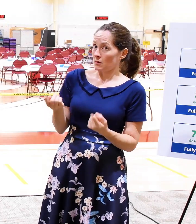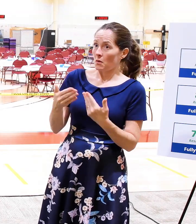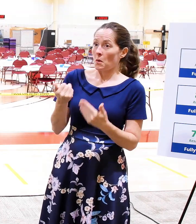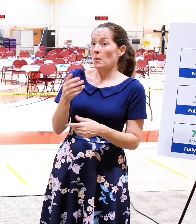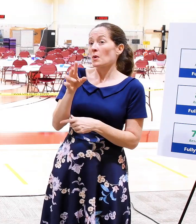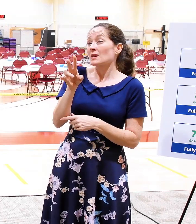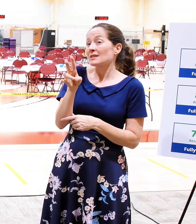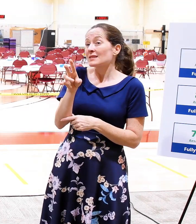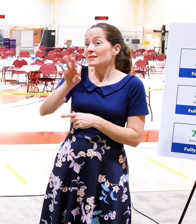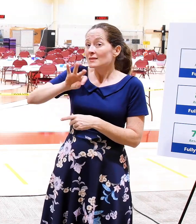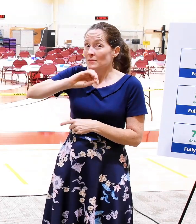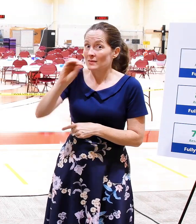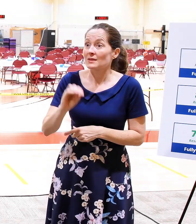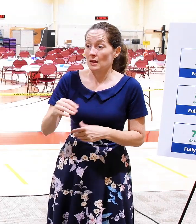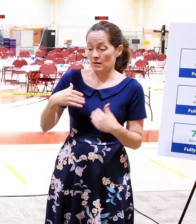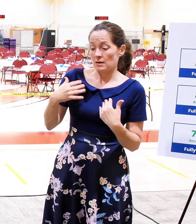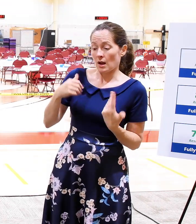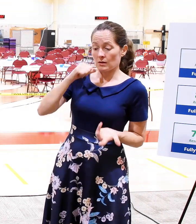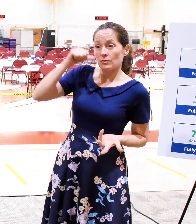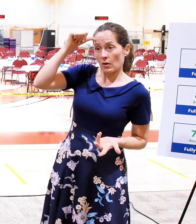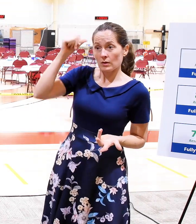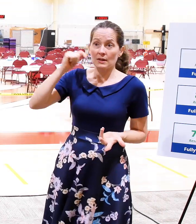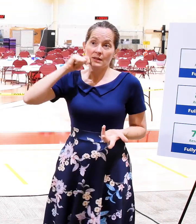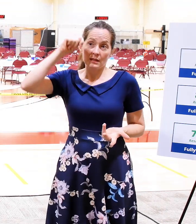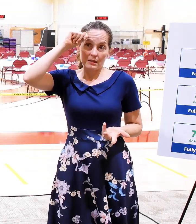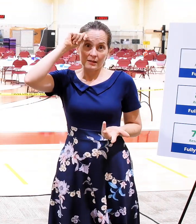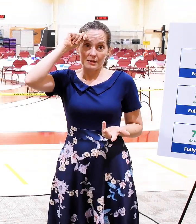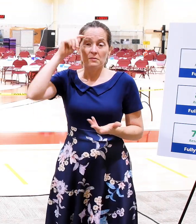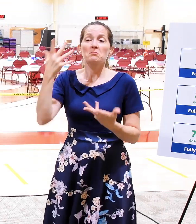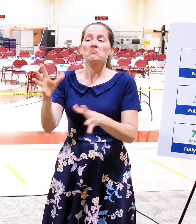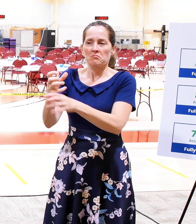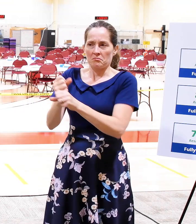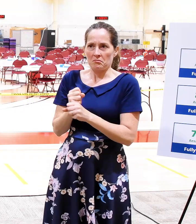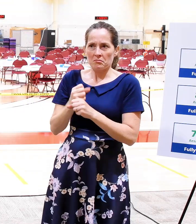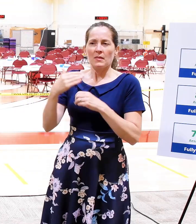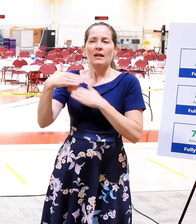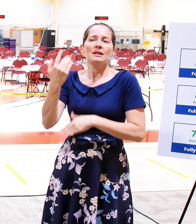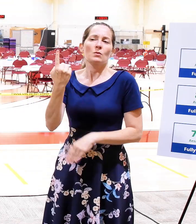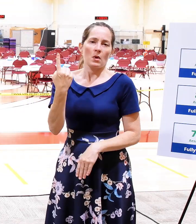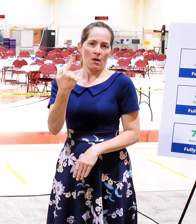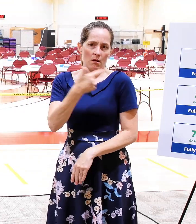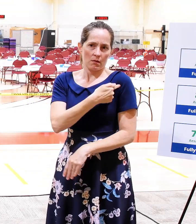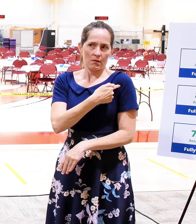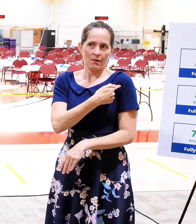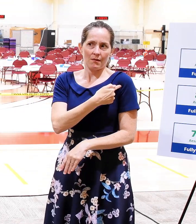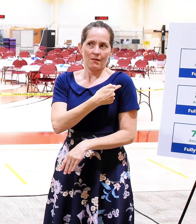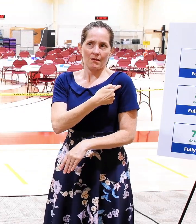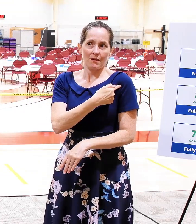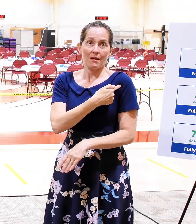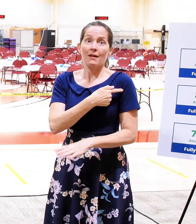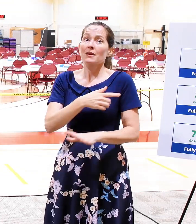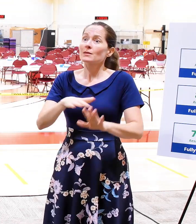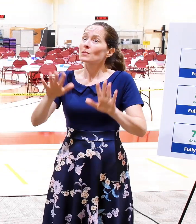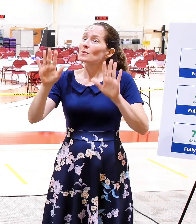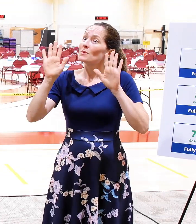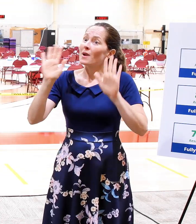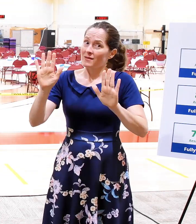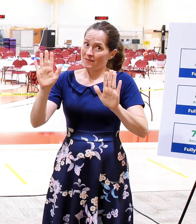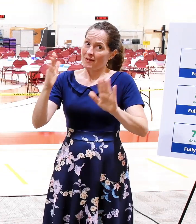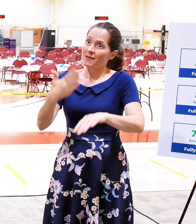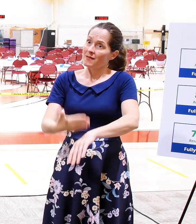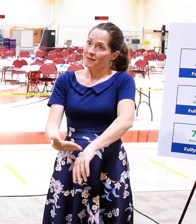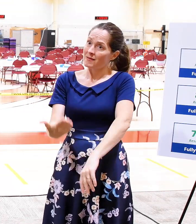young adults and teens have gotten at least 1 of their shots. This is incredible progress